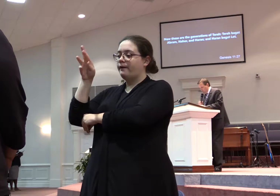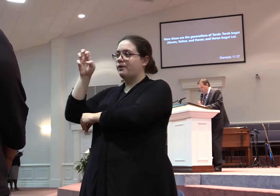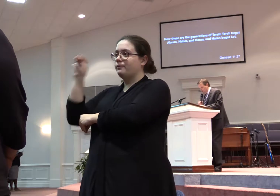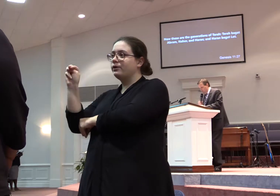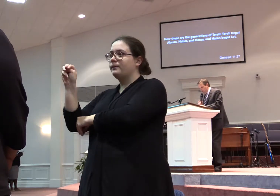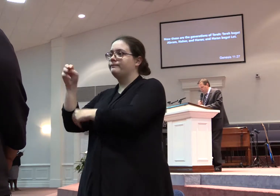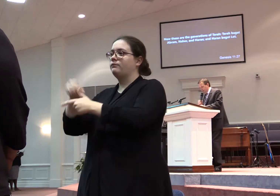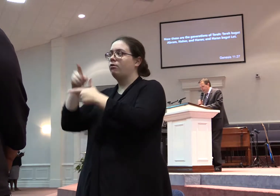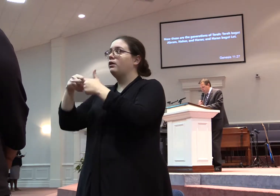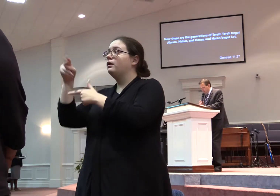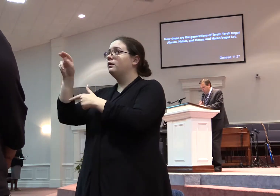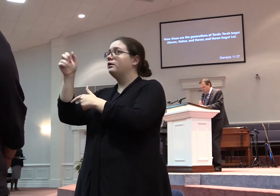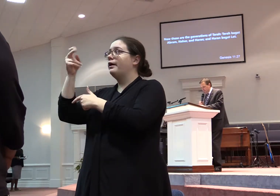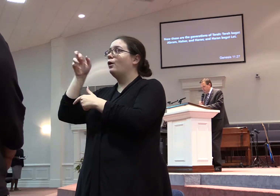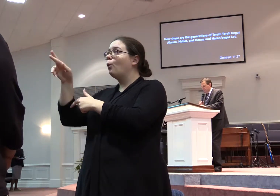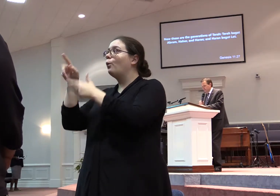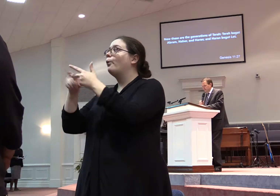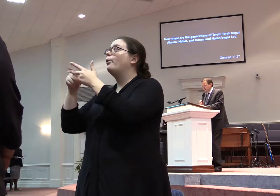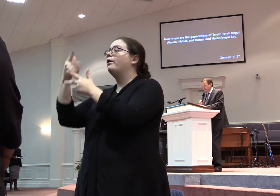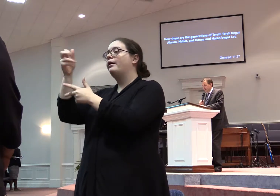Nahor, and Haran.